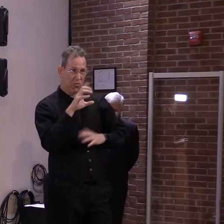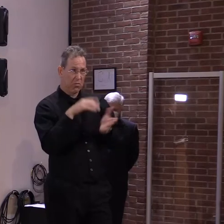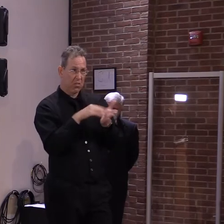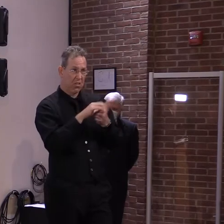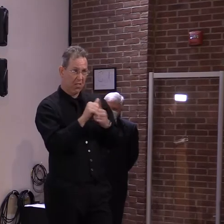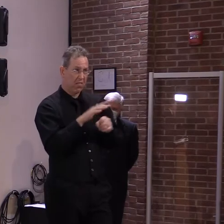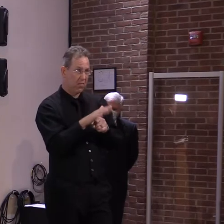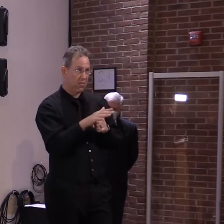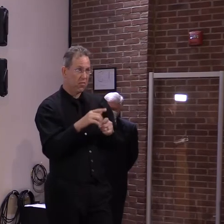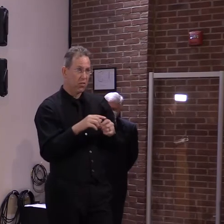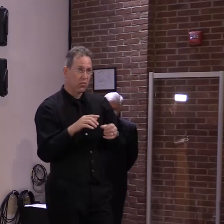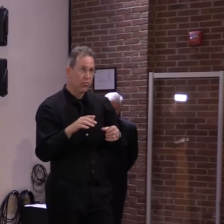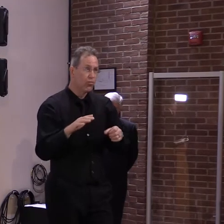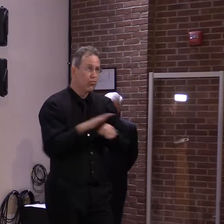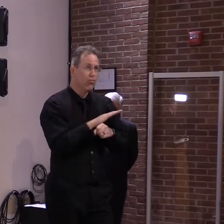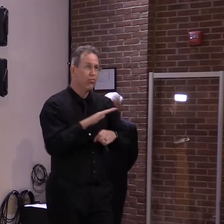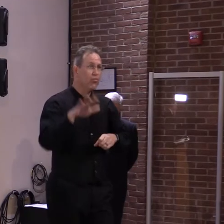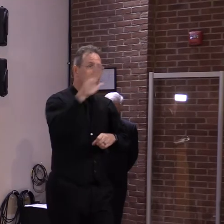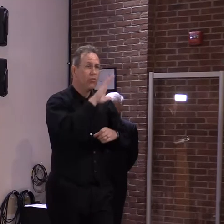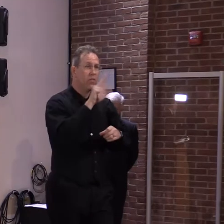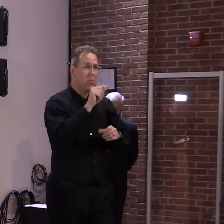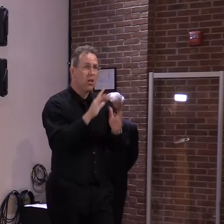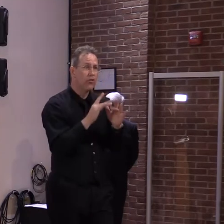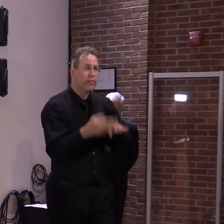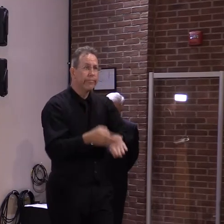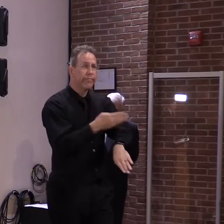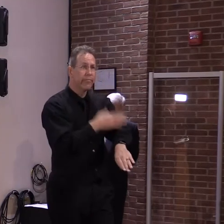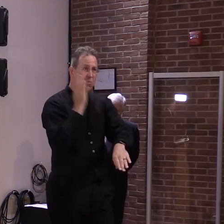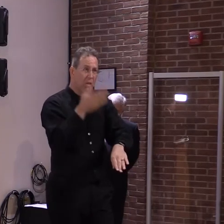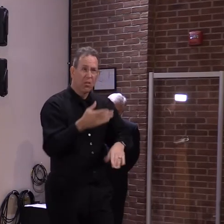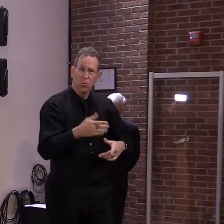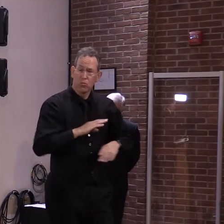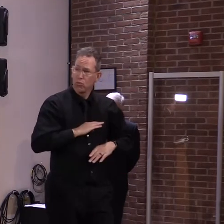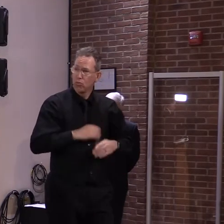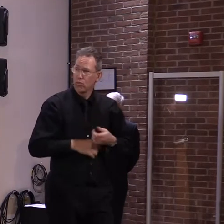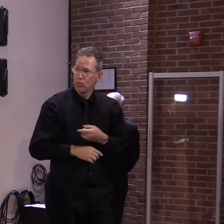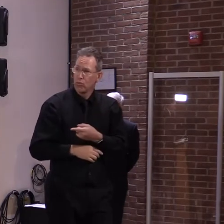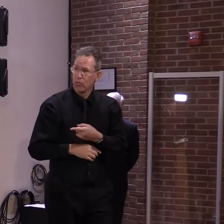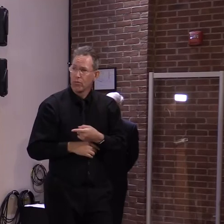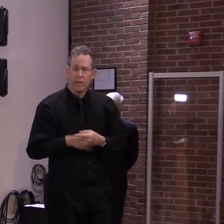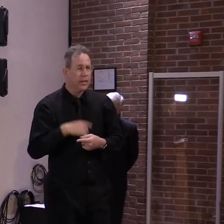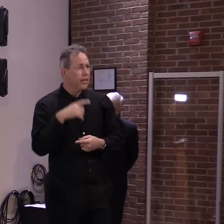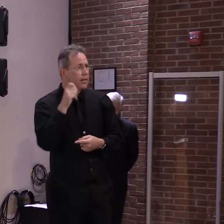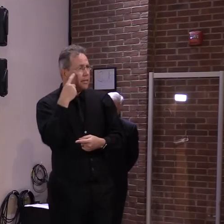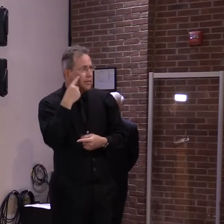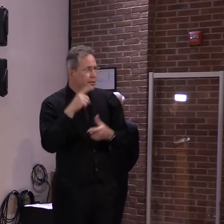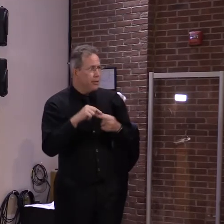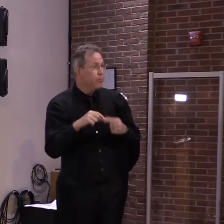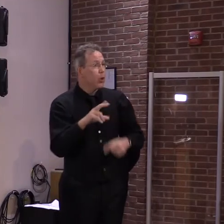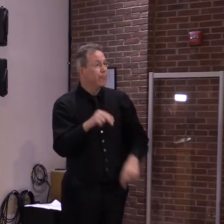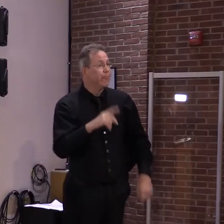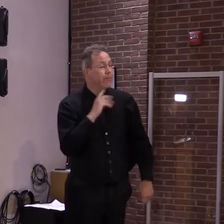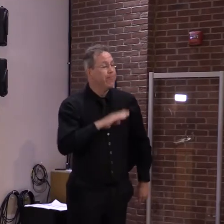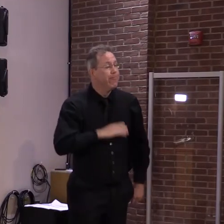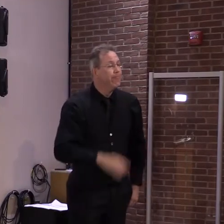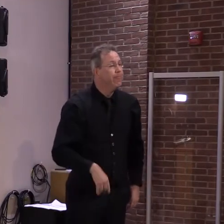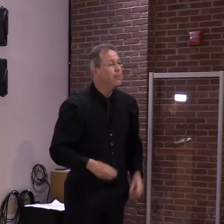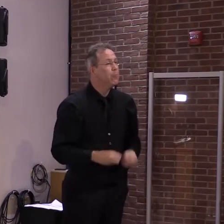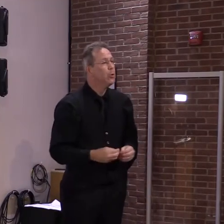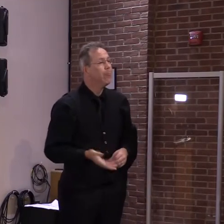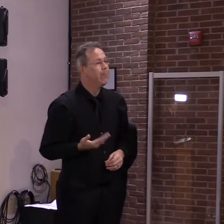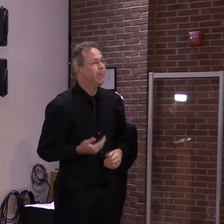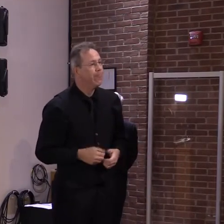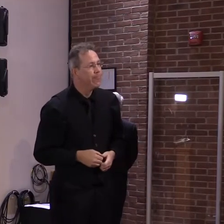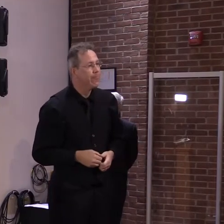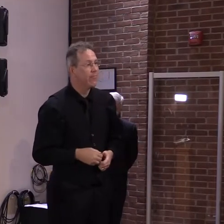Yeah, no, not at all. And I'm not sure in defense of the legislature whether they believe that either.